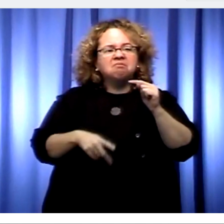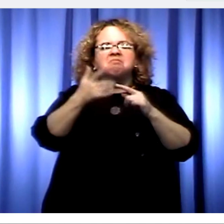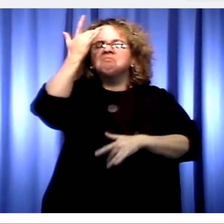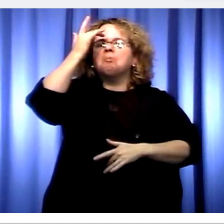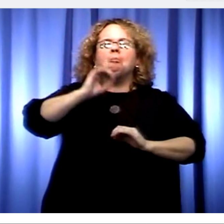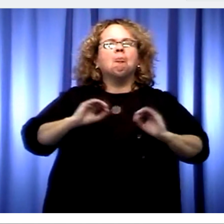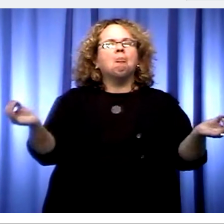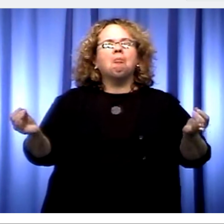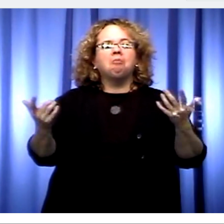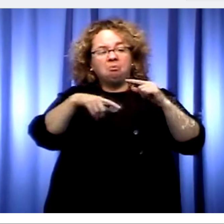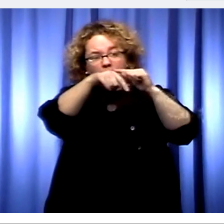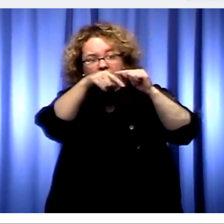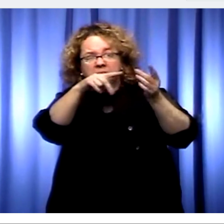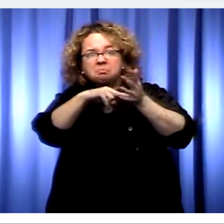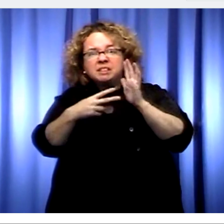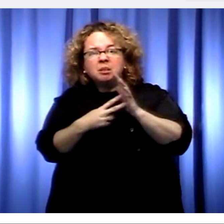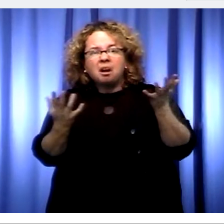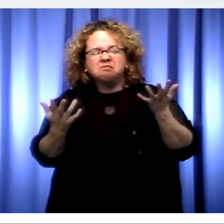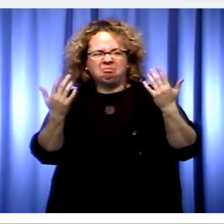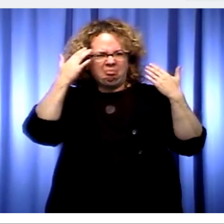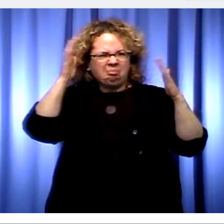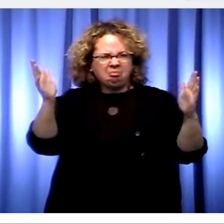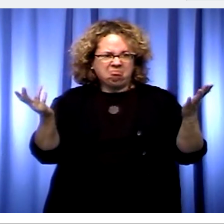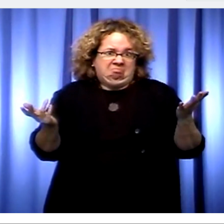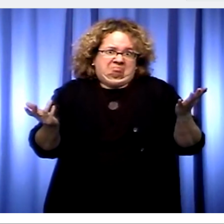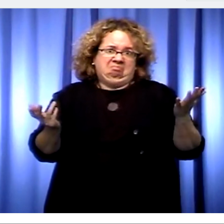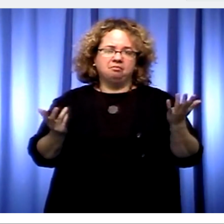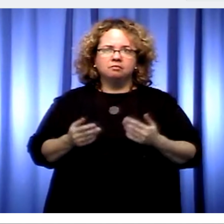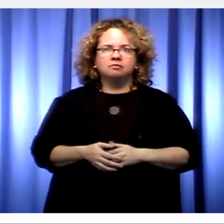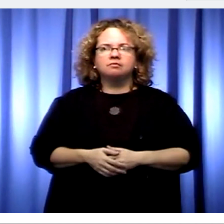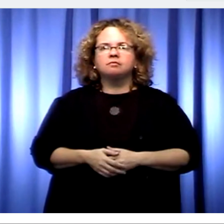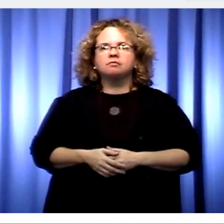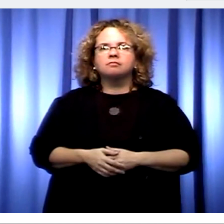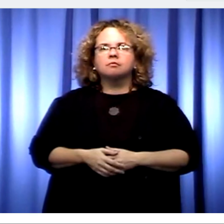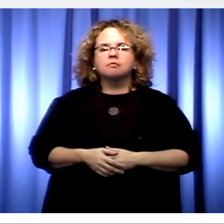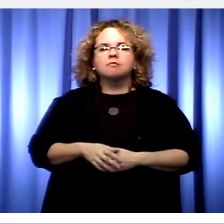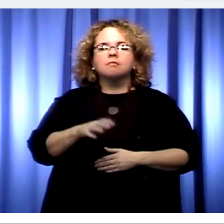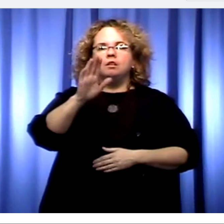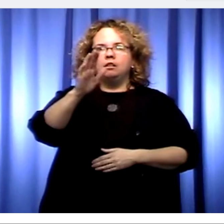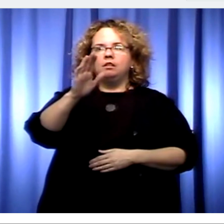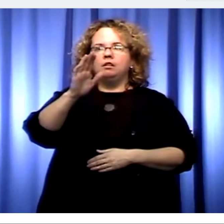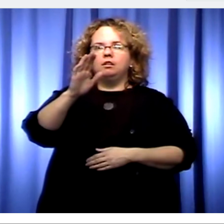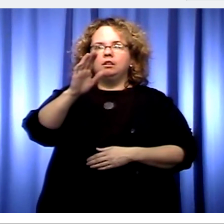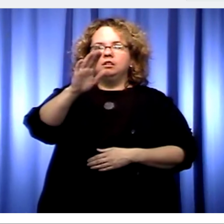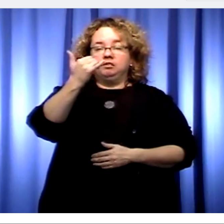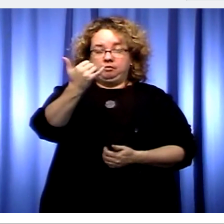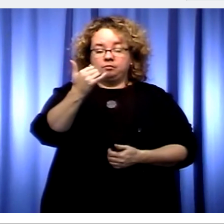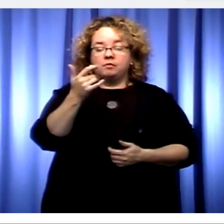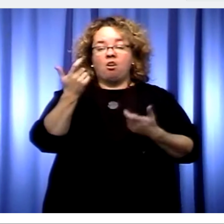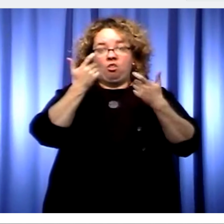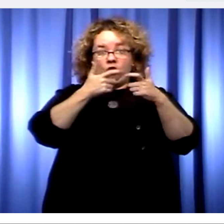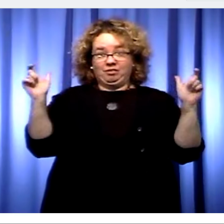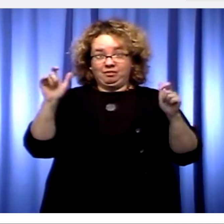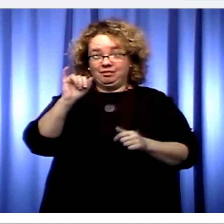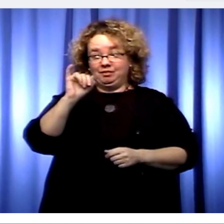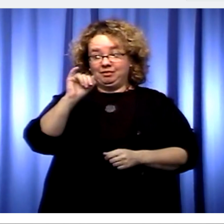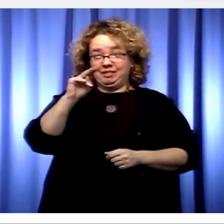So there's the appendix connected between the intestines, and we're never really sure what the appendix is used